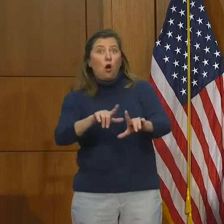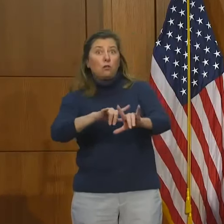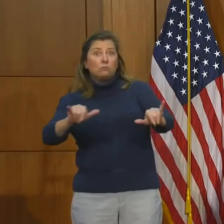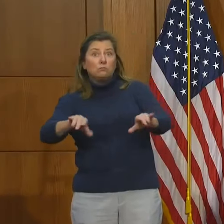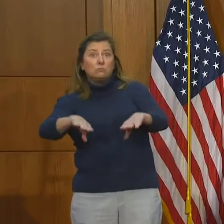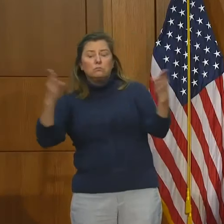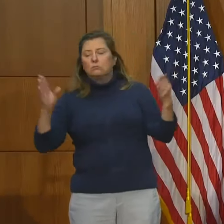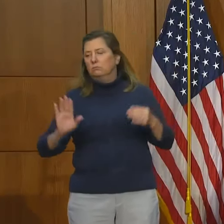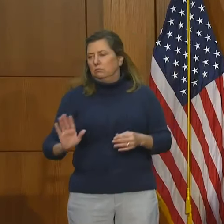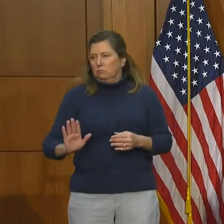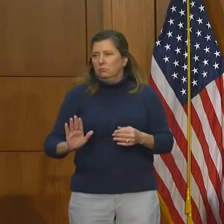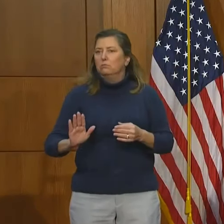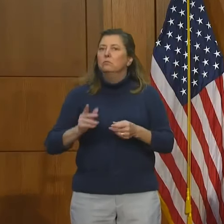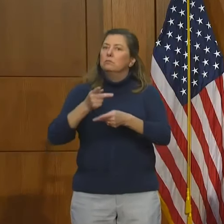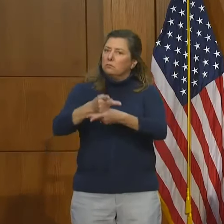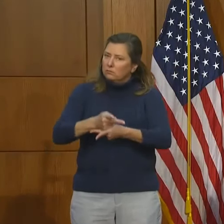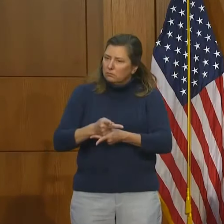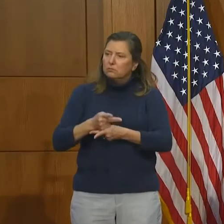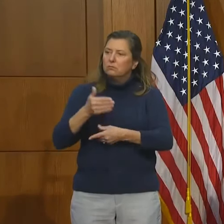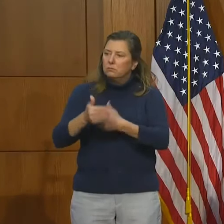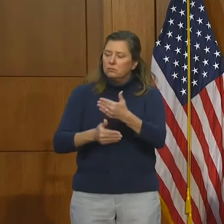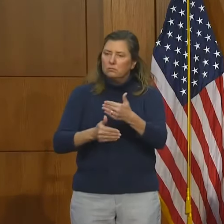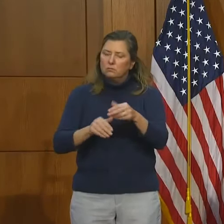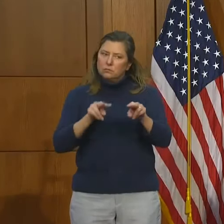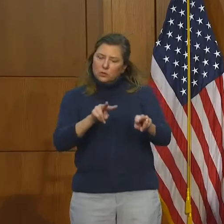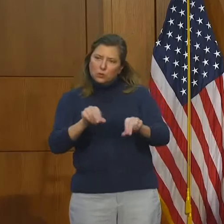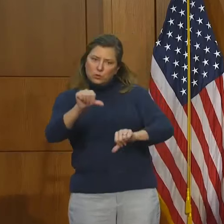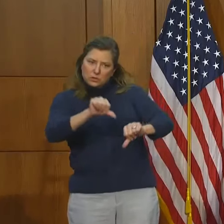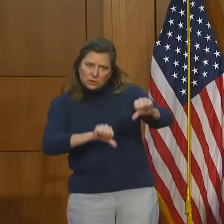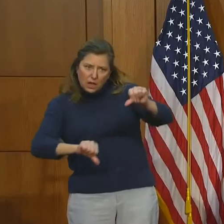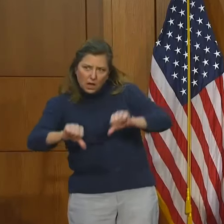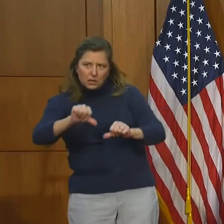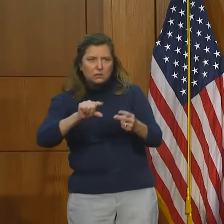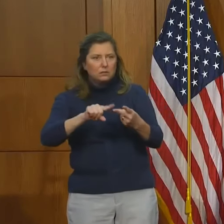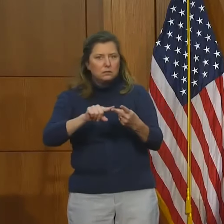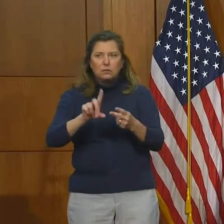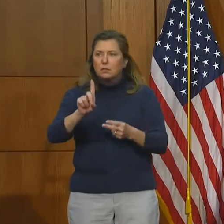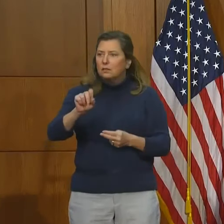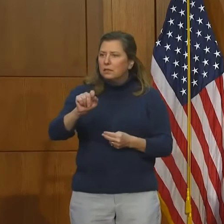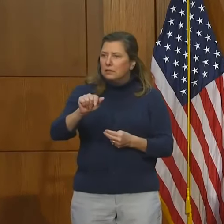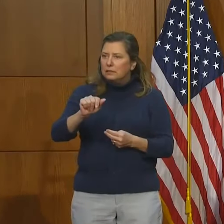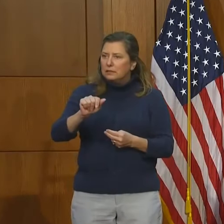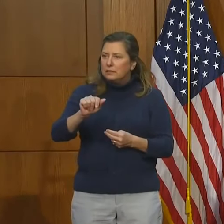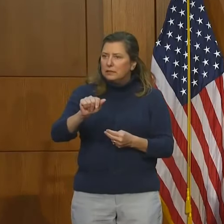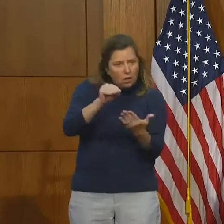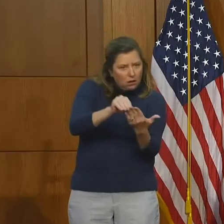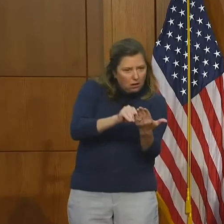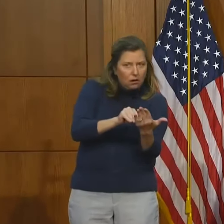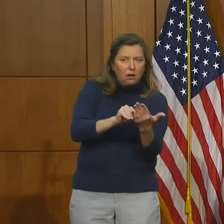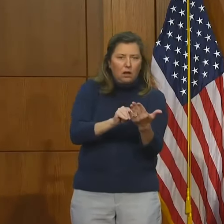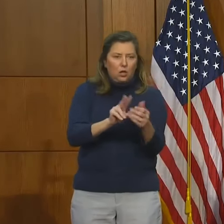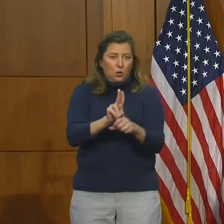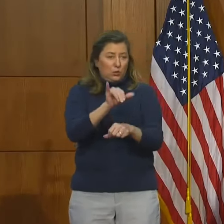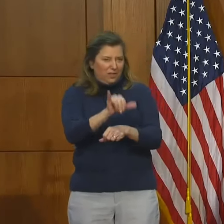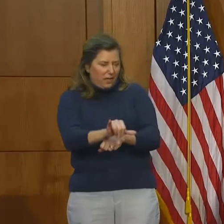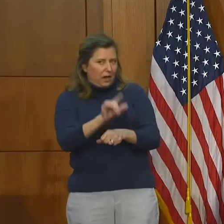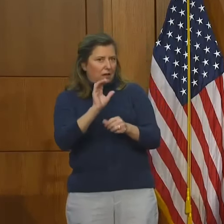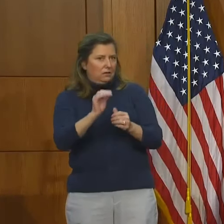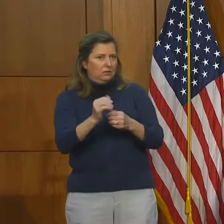move forward cautiously with science, data, and safety as our